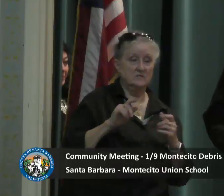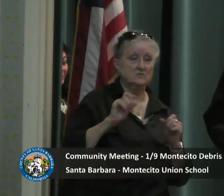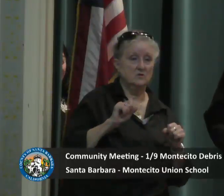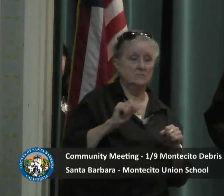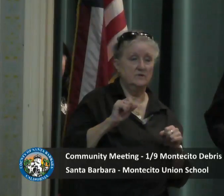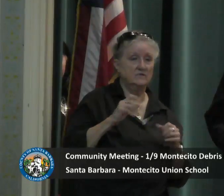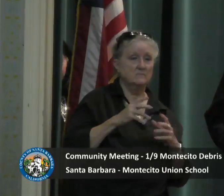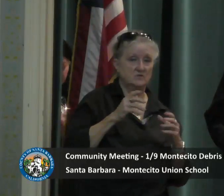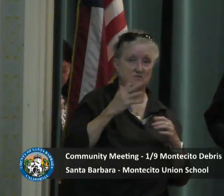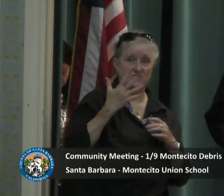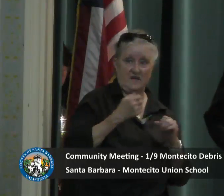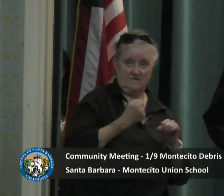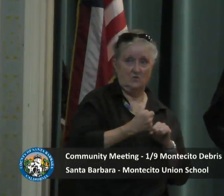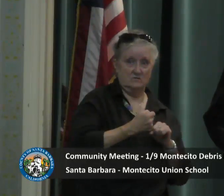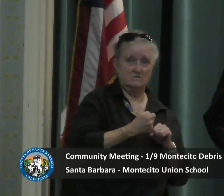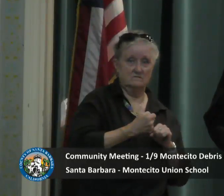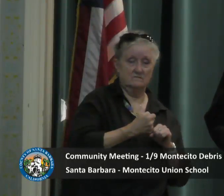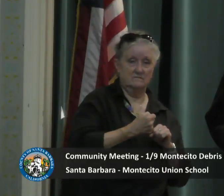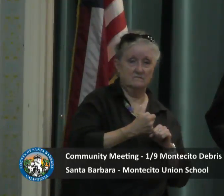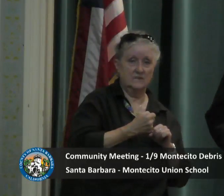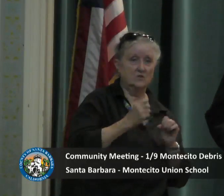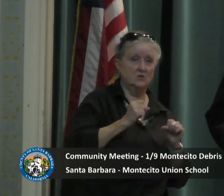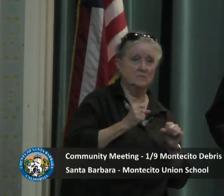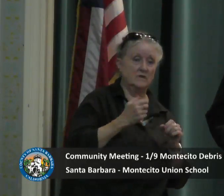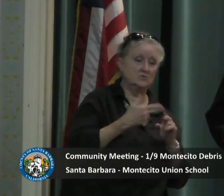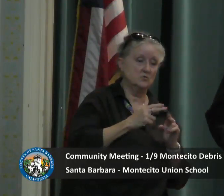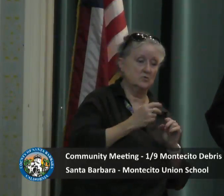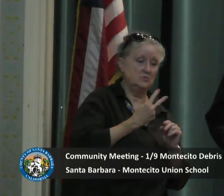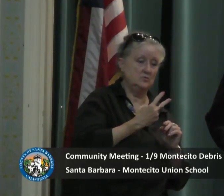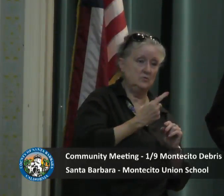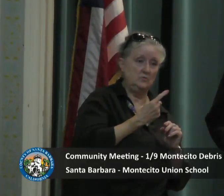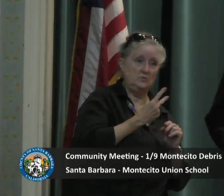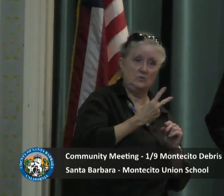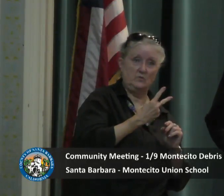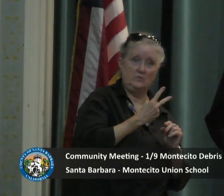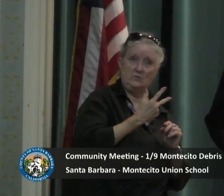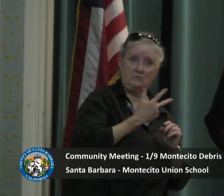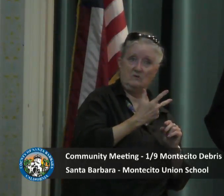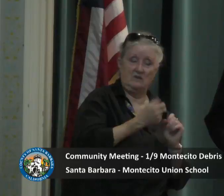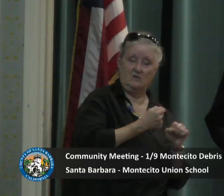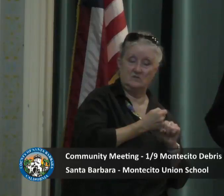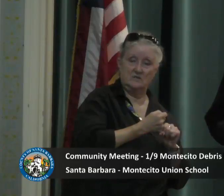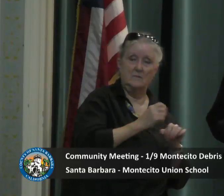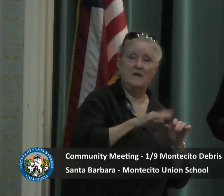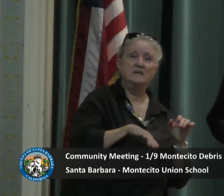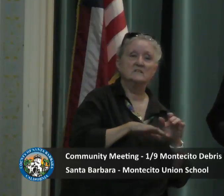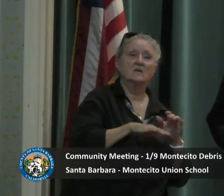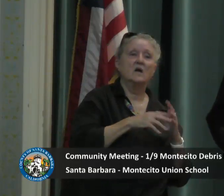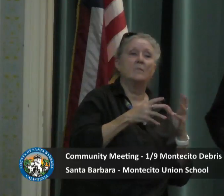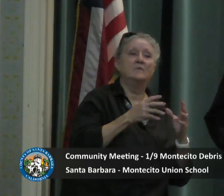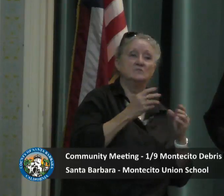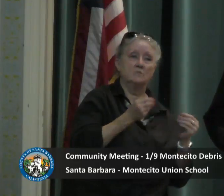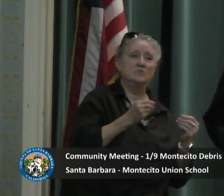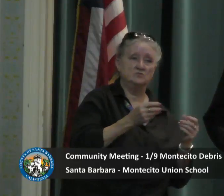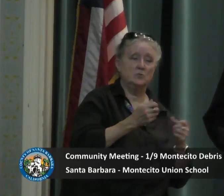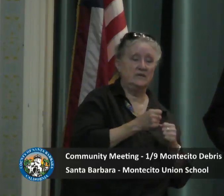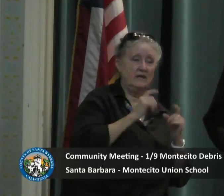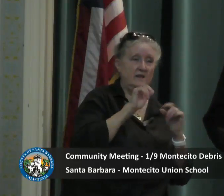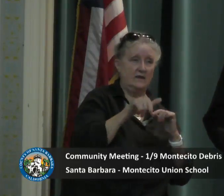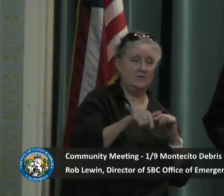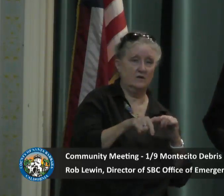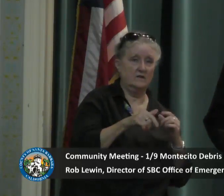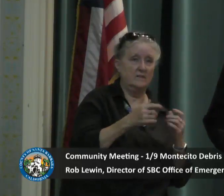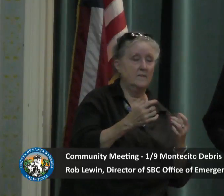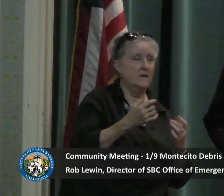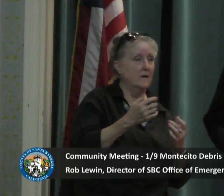be as long as 5 years. It could be as short as 2 or 3 years based on how much moisture we get. The